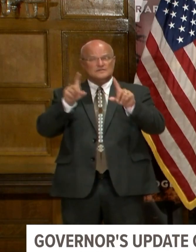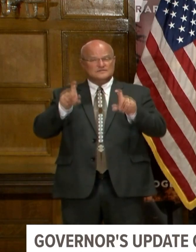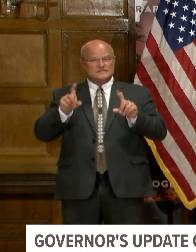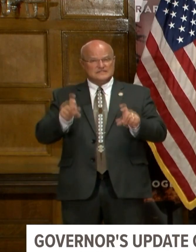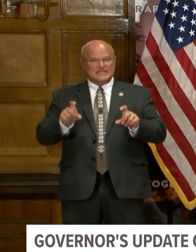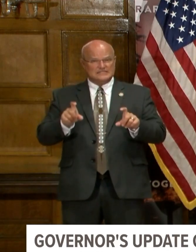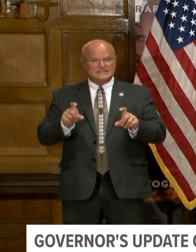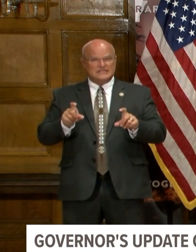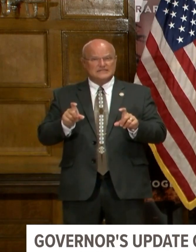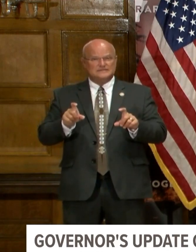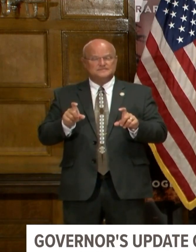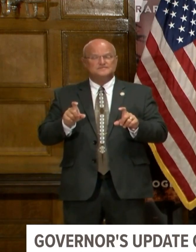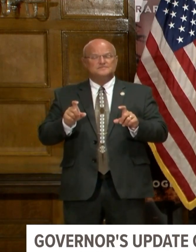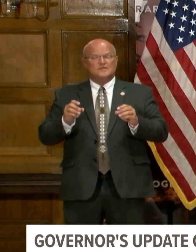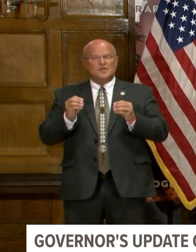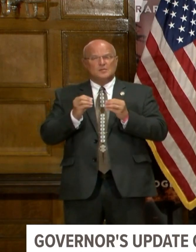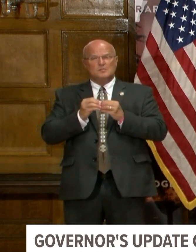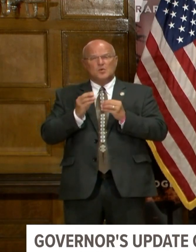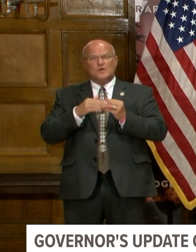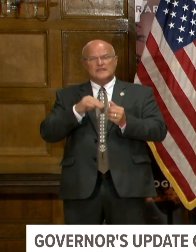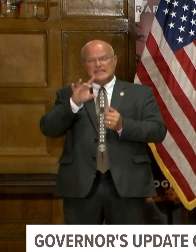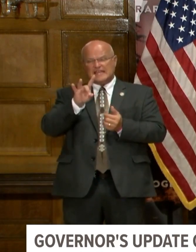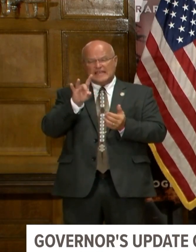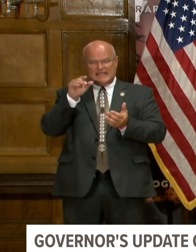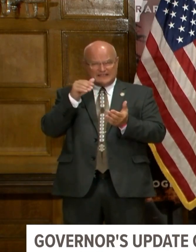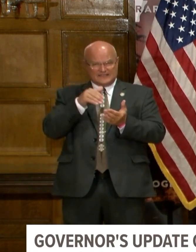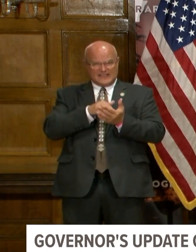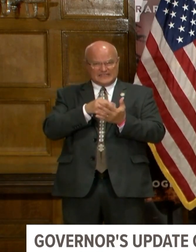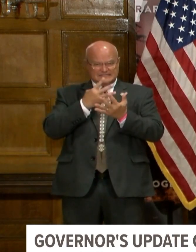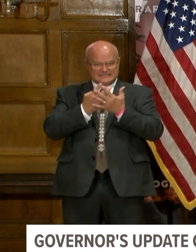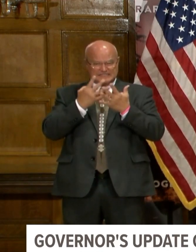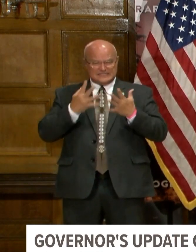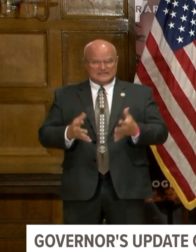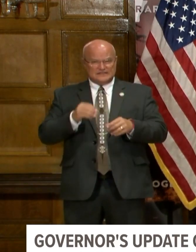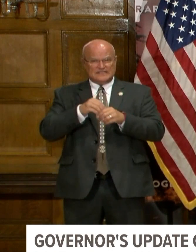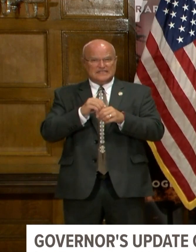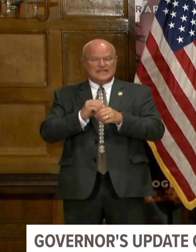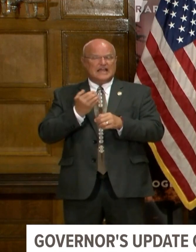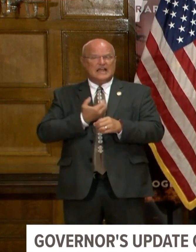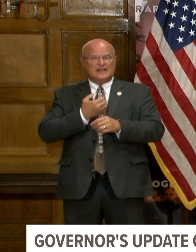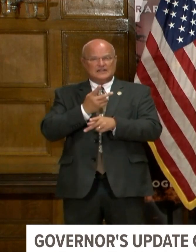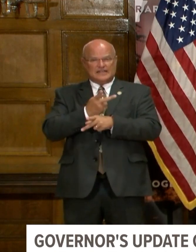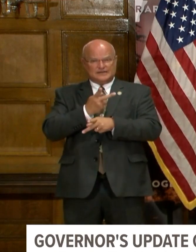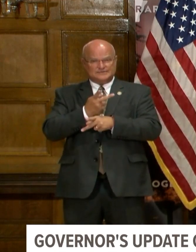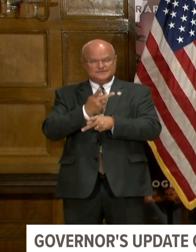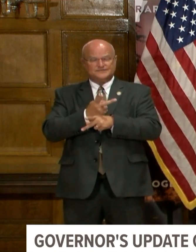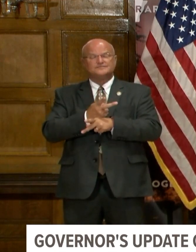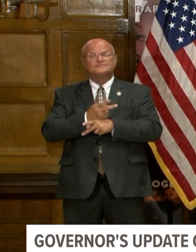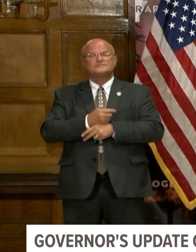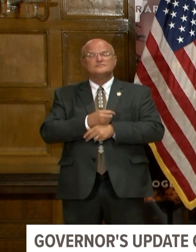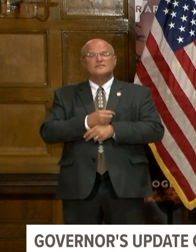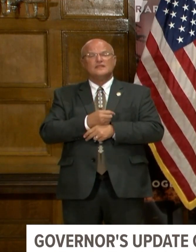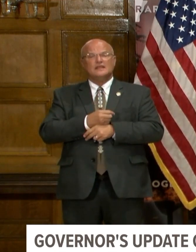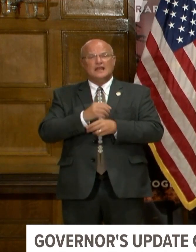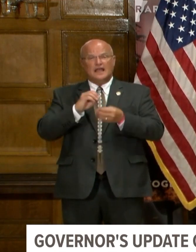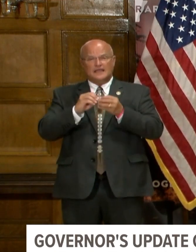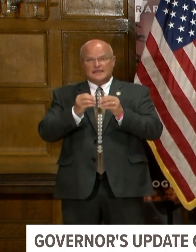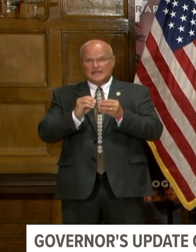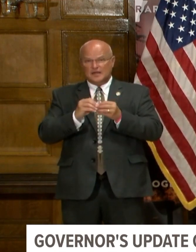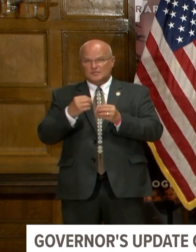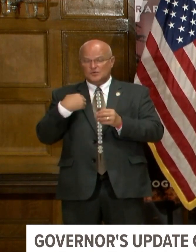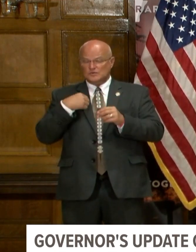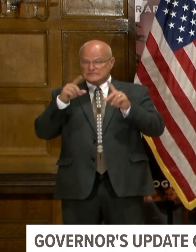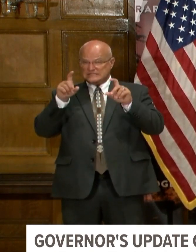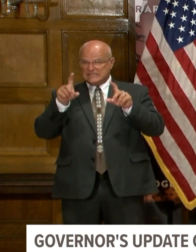testing just over 8,000 inmates within our care and custody. The final number that